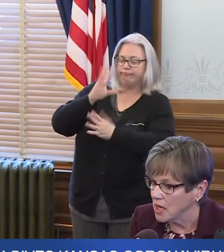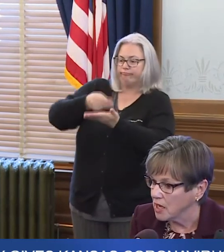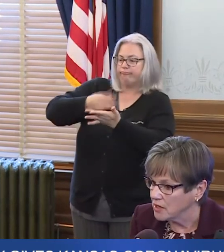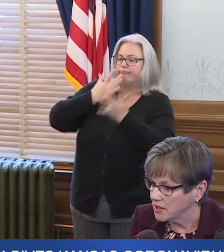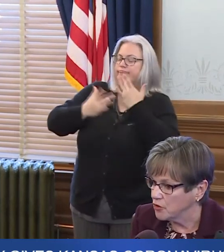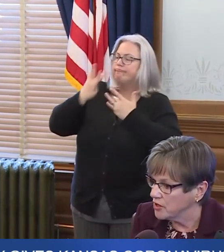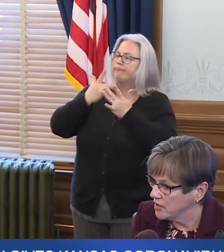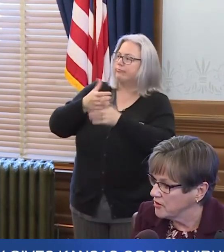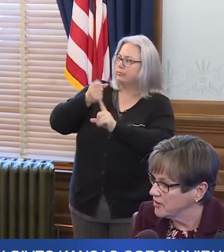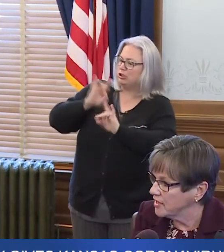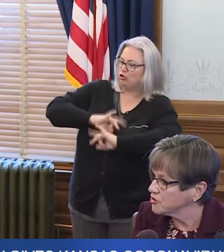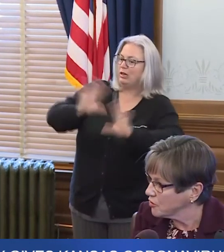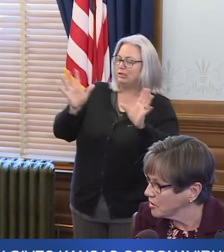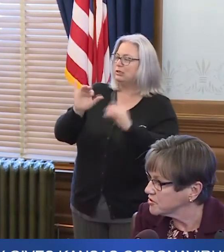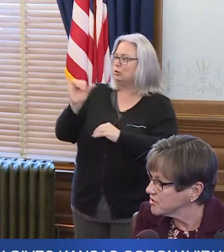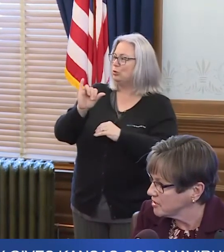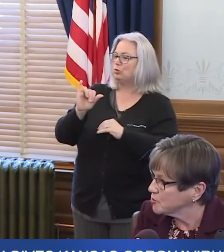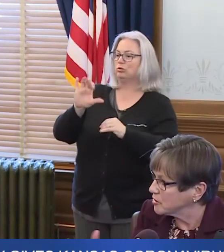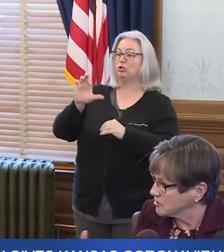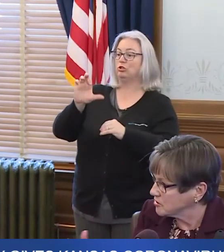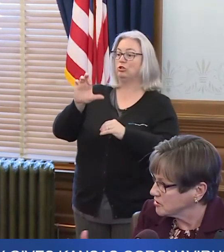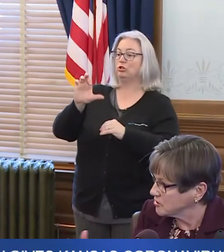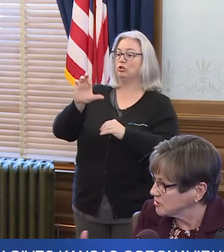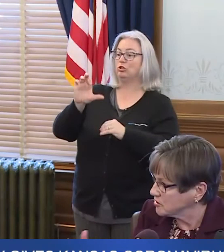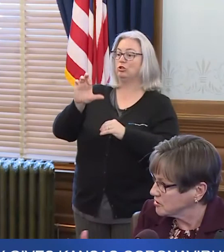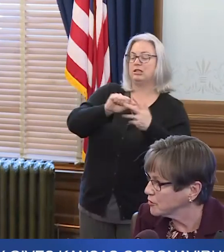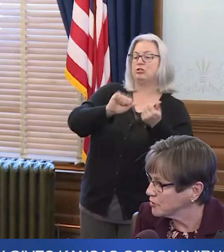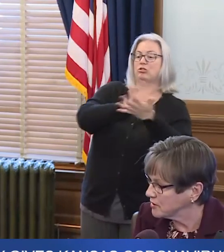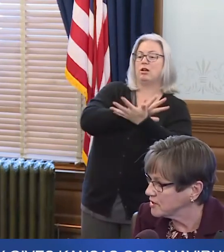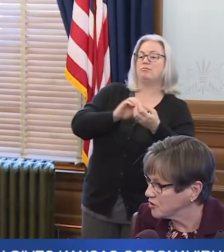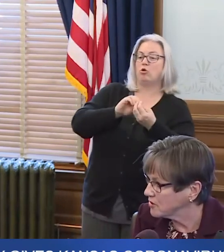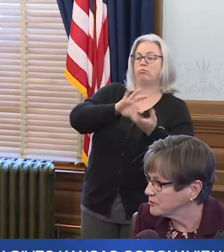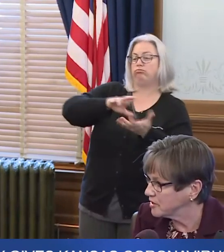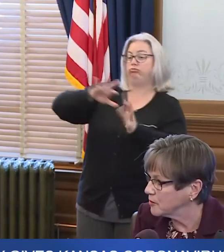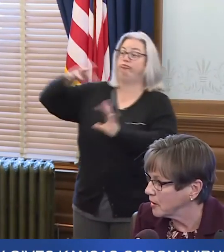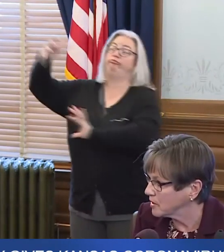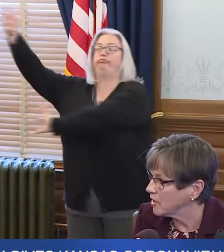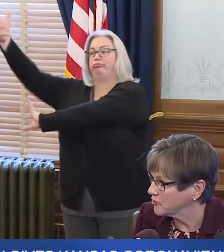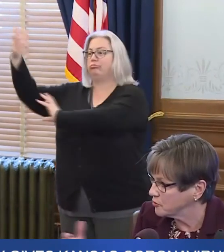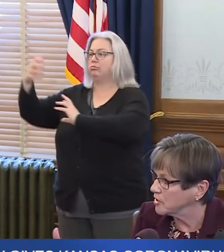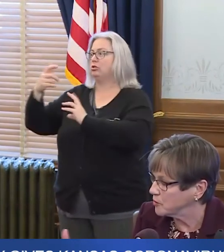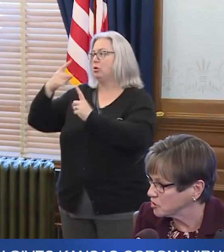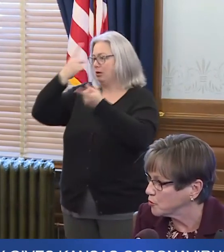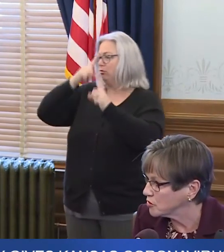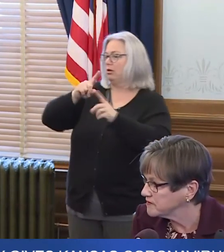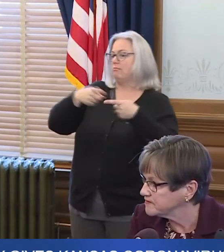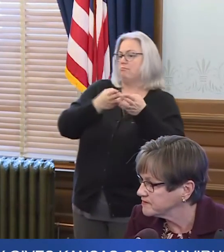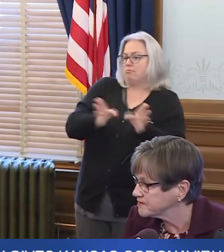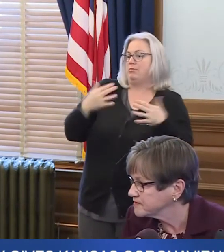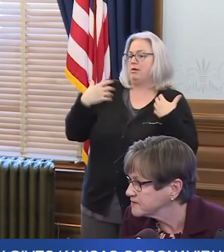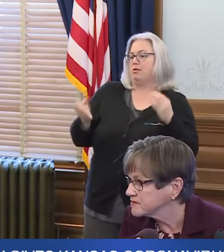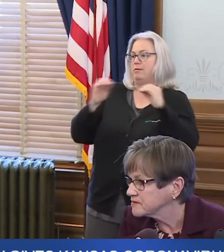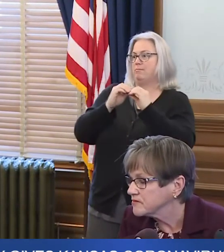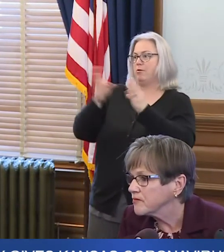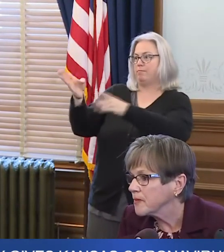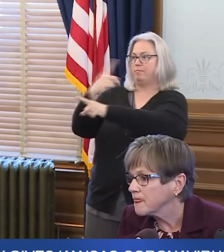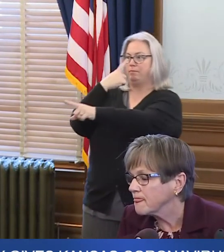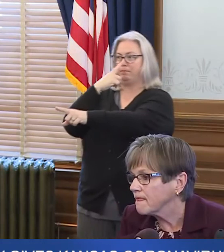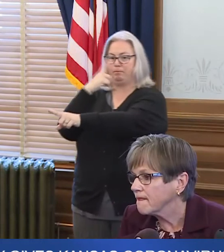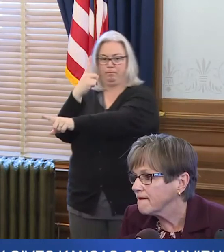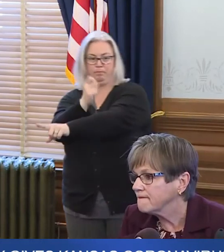So it's a crisis that has built on itself, and I would agree that it's gone from being a public health to being much more. Governor, can you